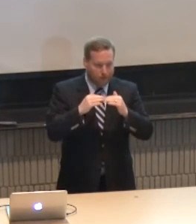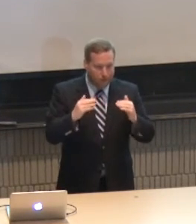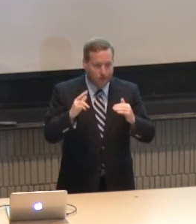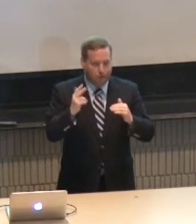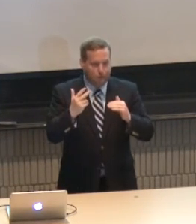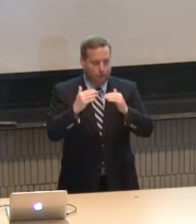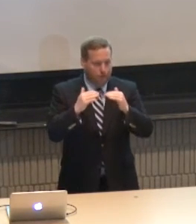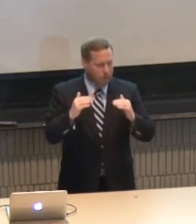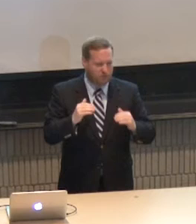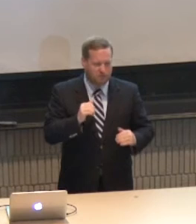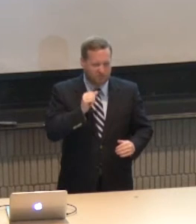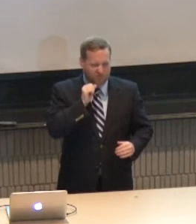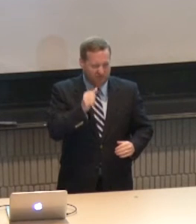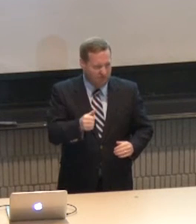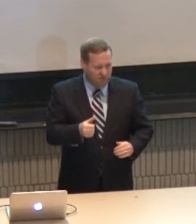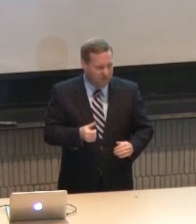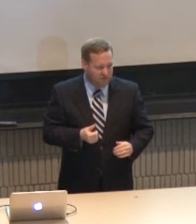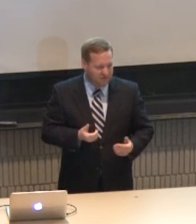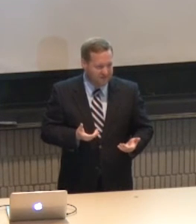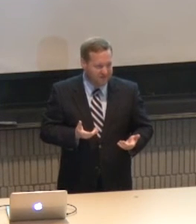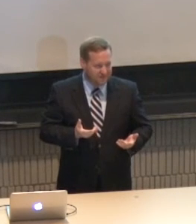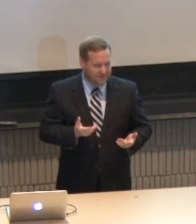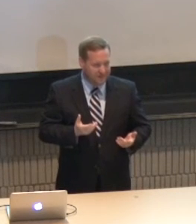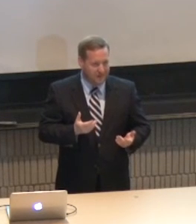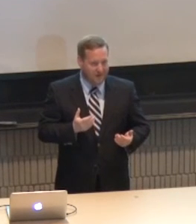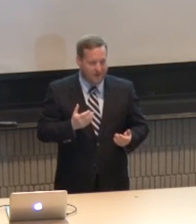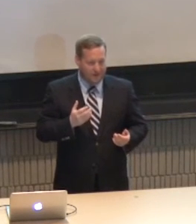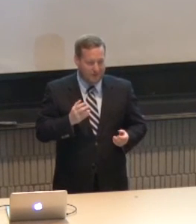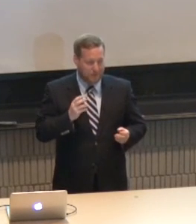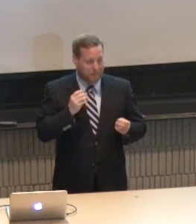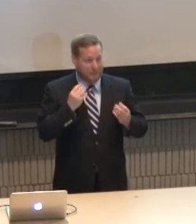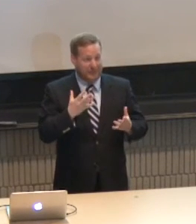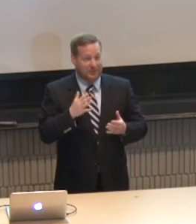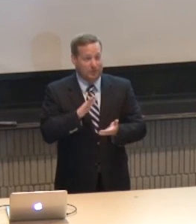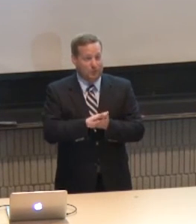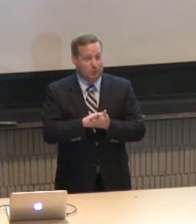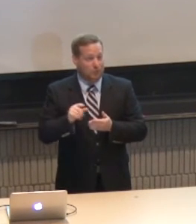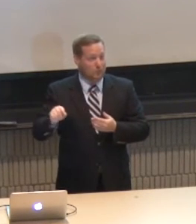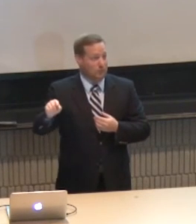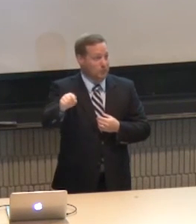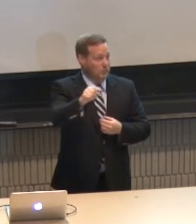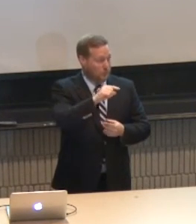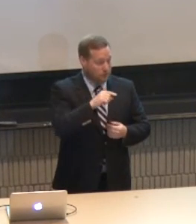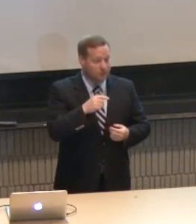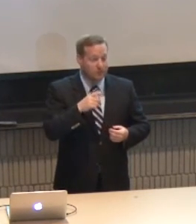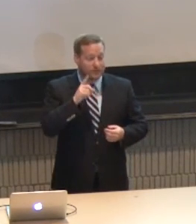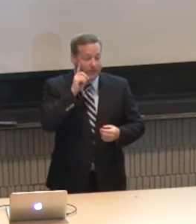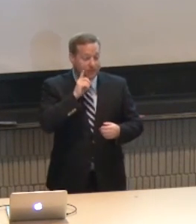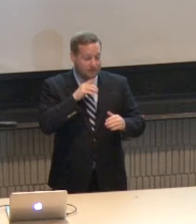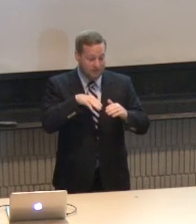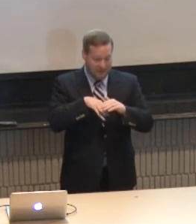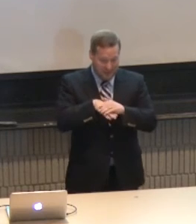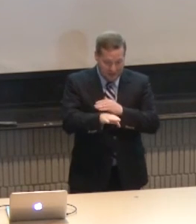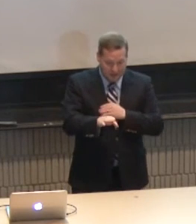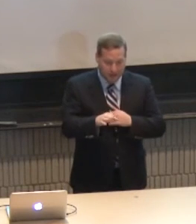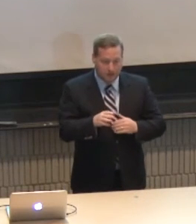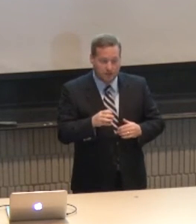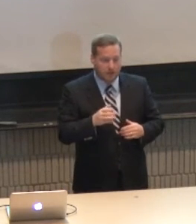They don't have various levels of ASL being taught in their schools. So many of those schools, a